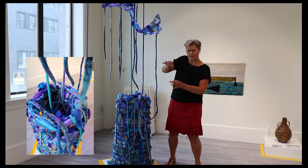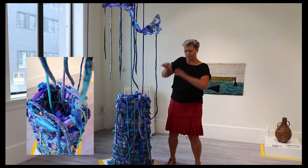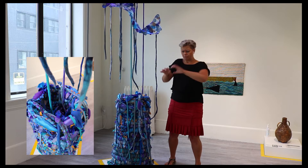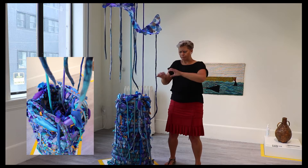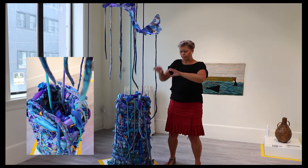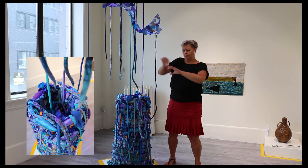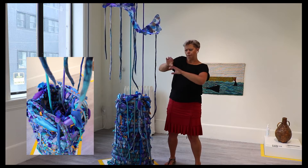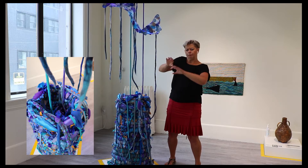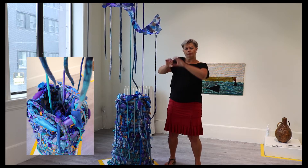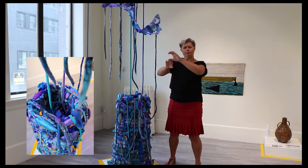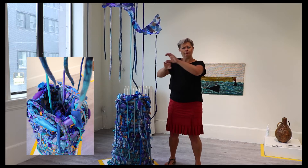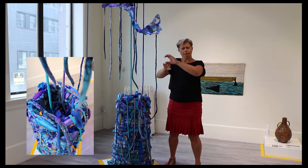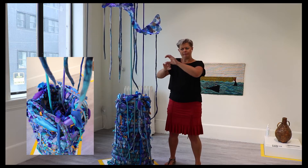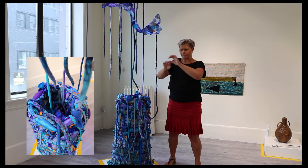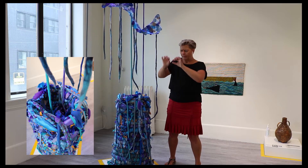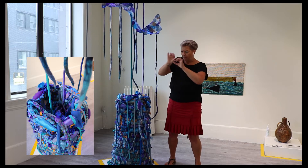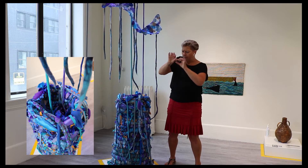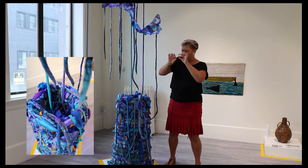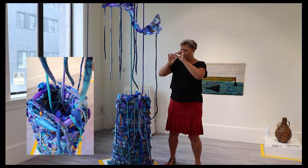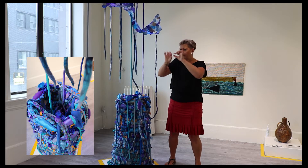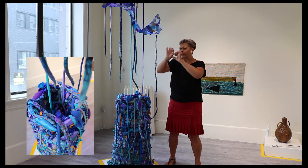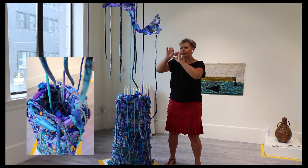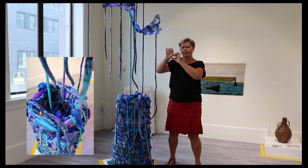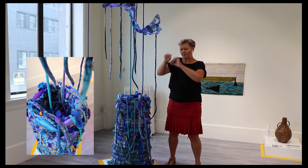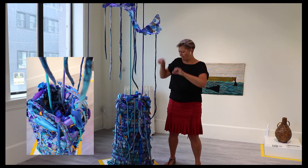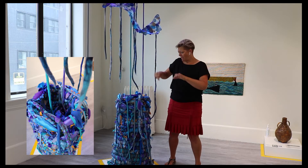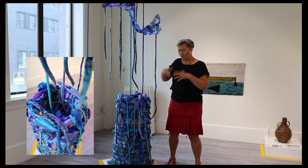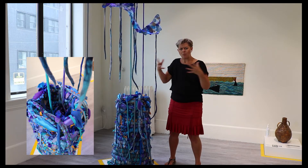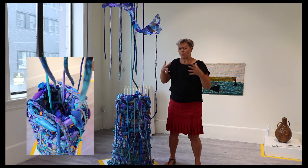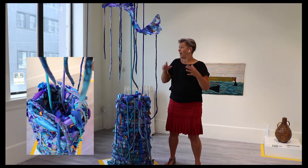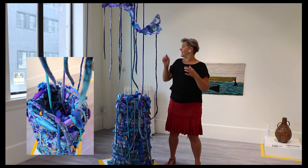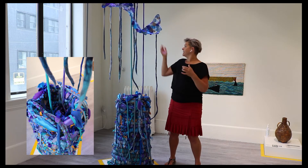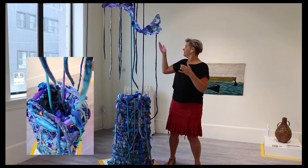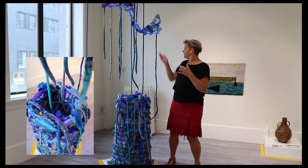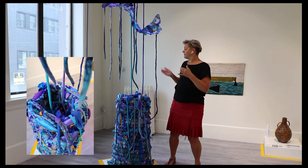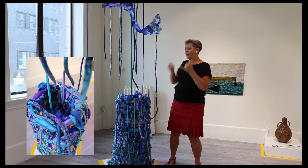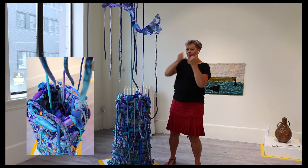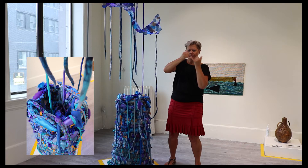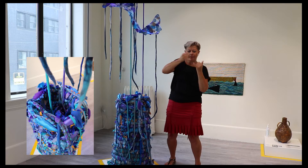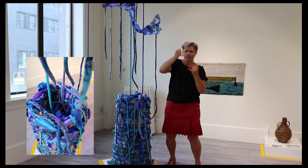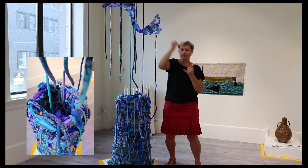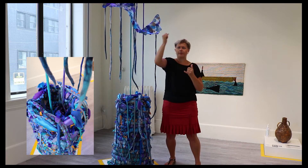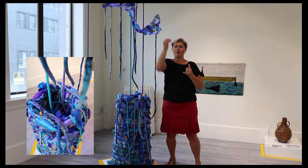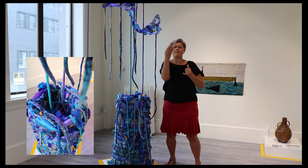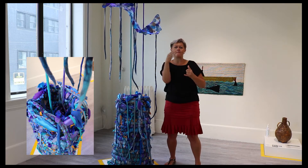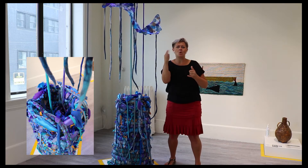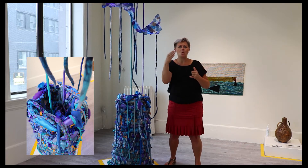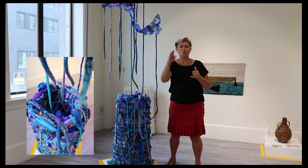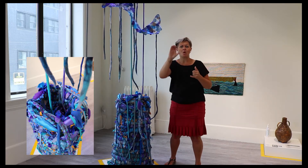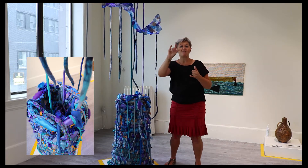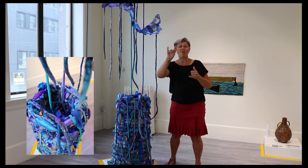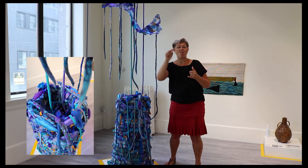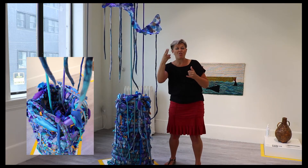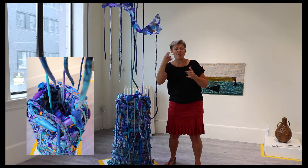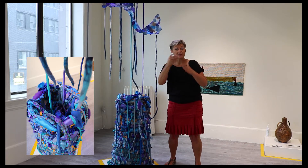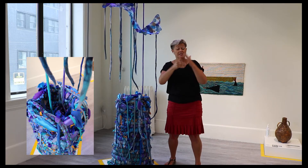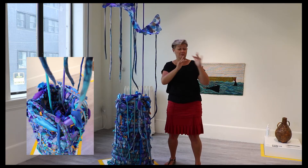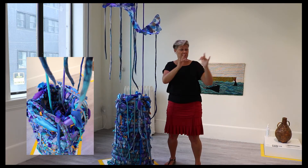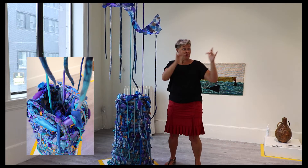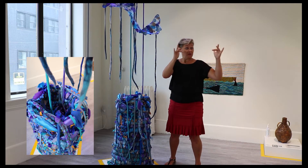each other. The coils are made by gathering together long strips of different blues in cloth, some shiny,